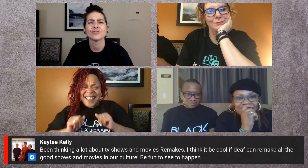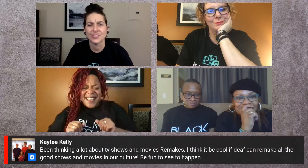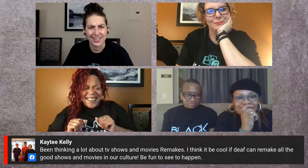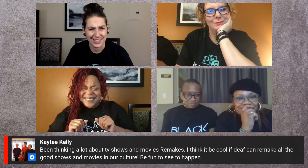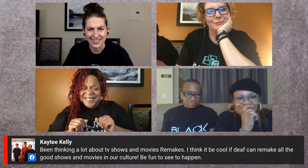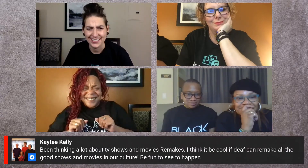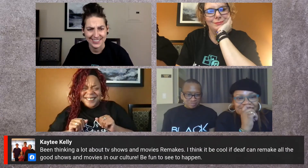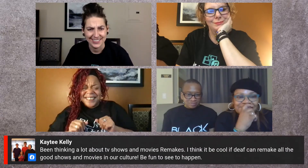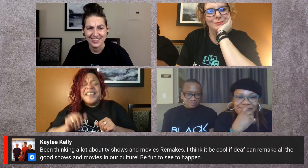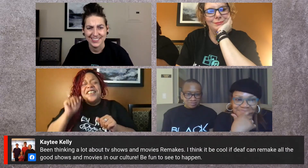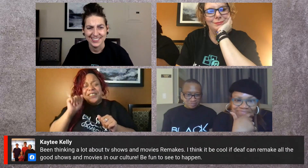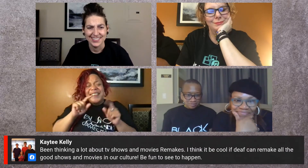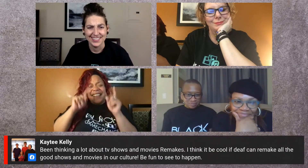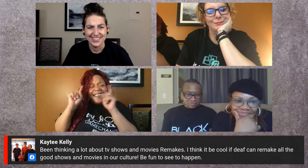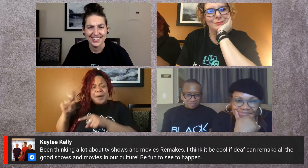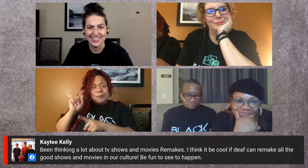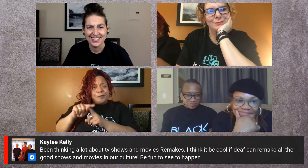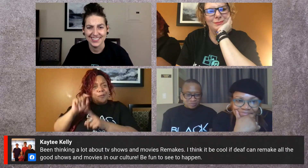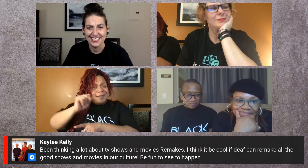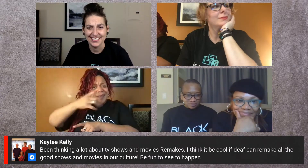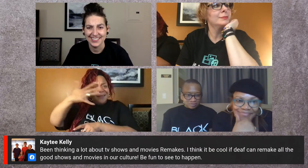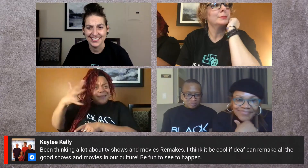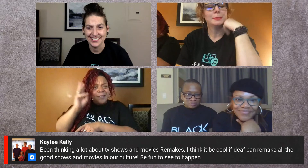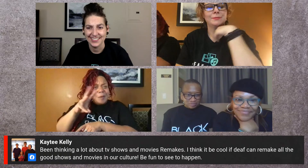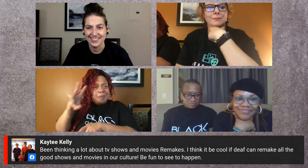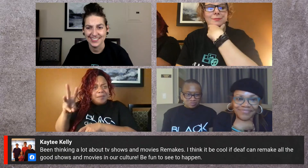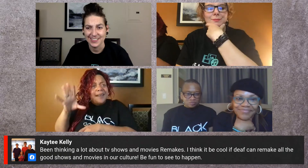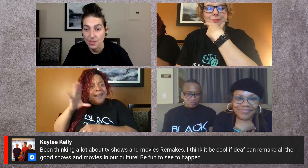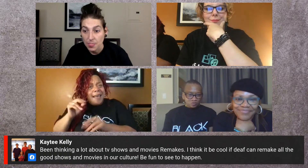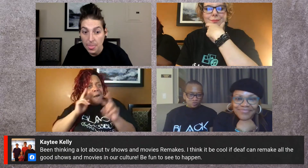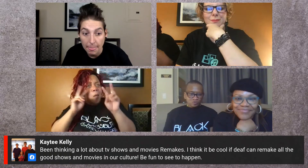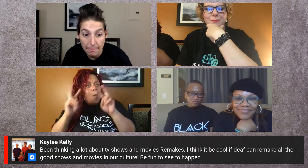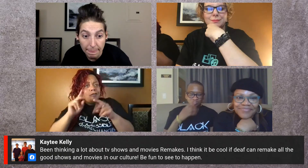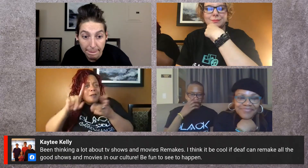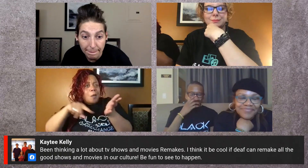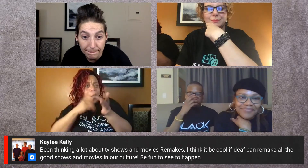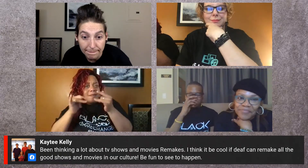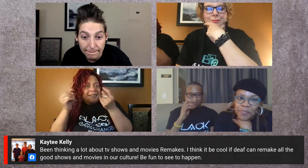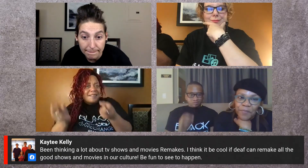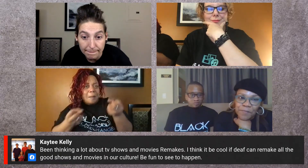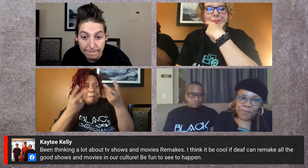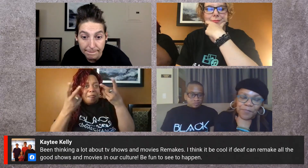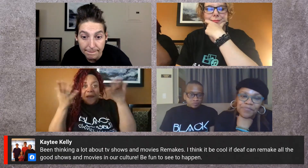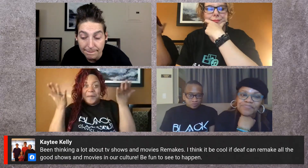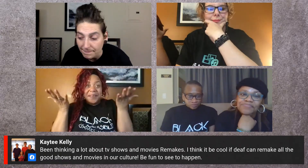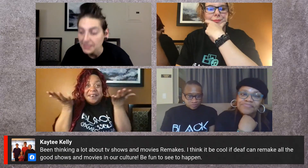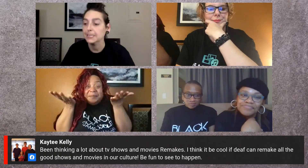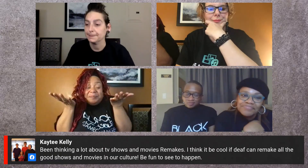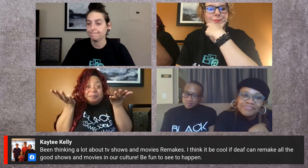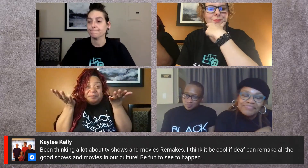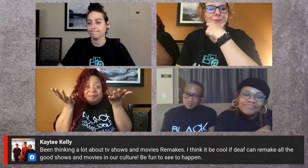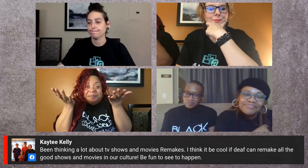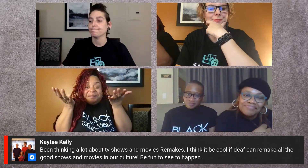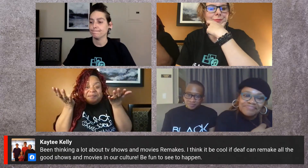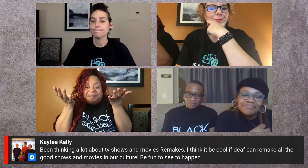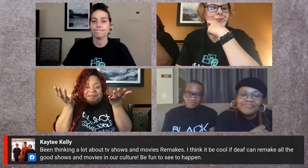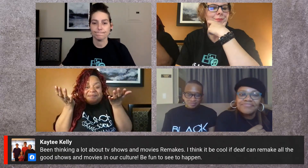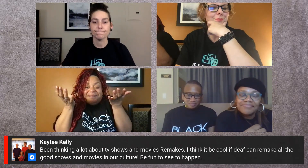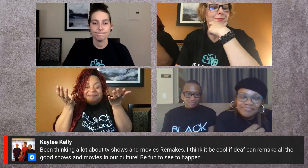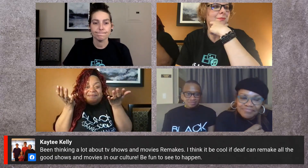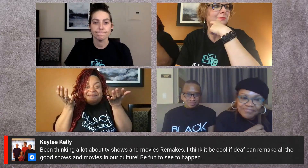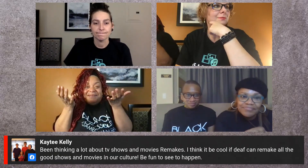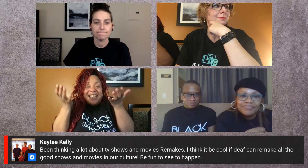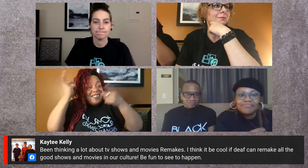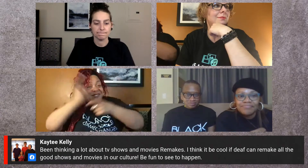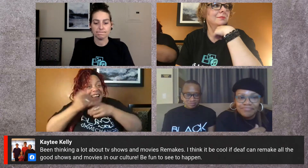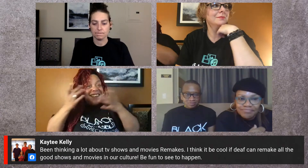If you missed our panel discussion, that's okay. You can go to the Sundance website and just it's uploaded there.